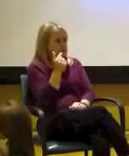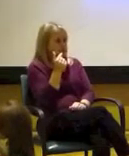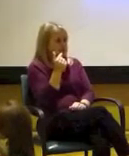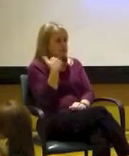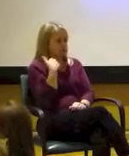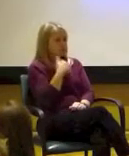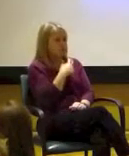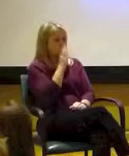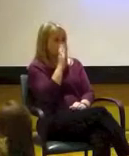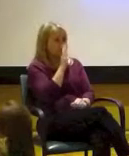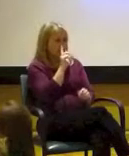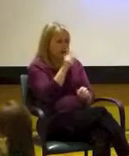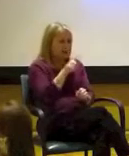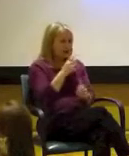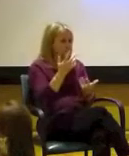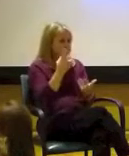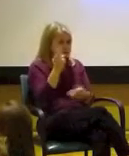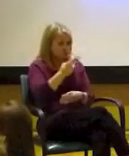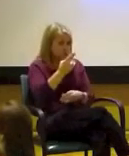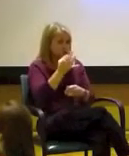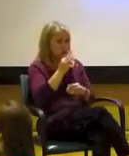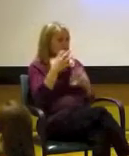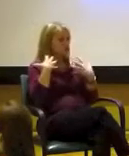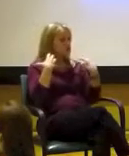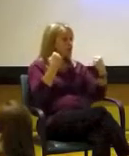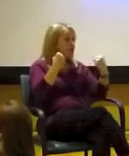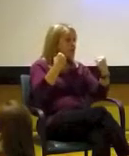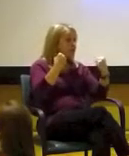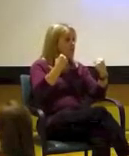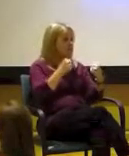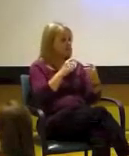So we're asking histories about strength. We're documenting our strength.